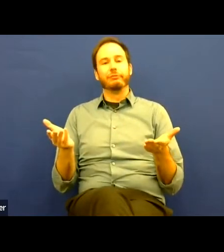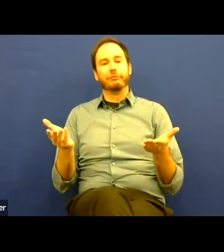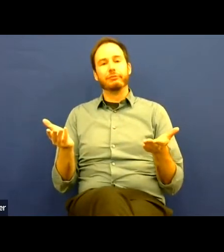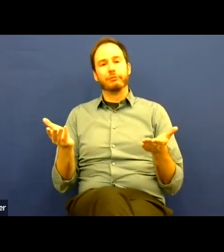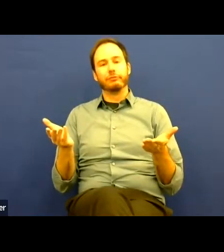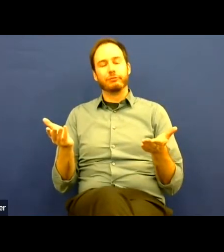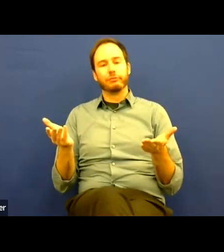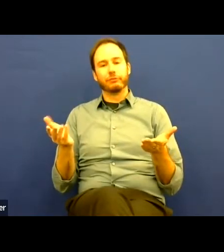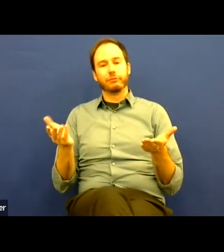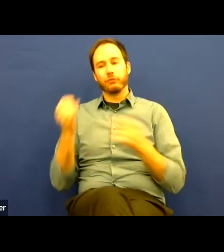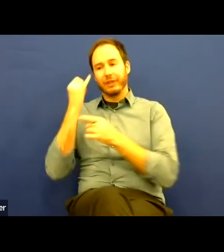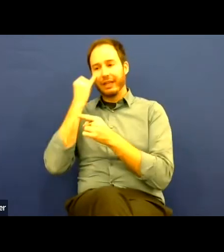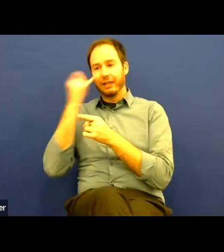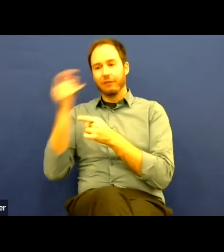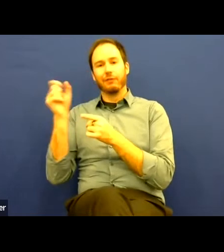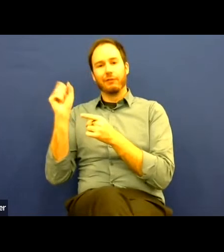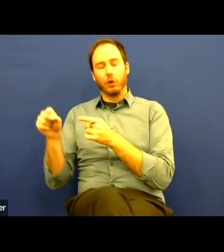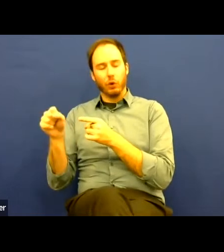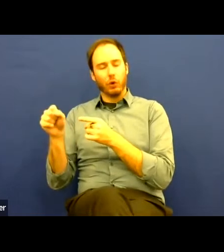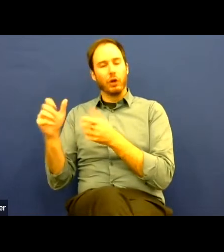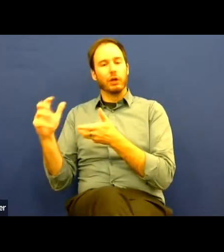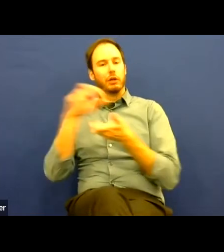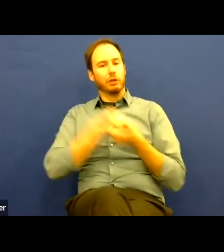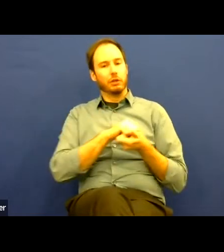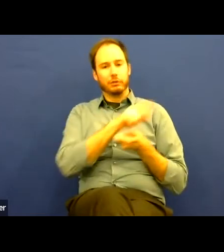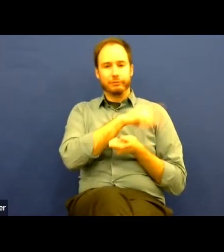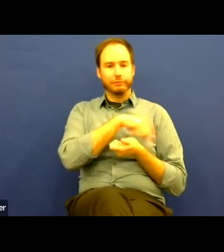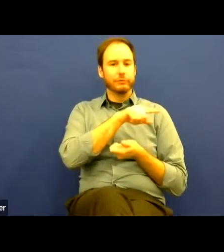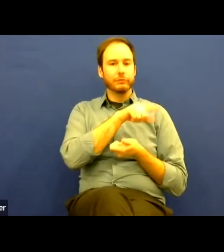And so if they could do something